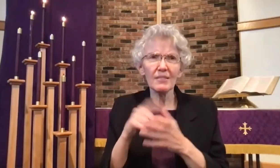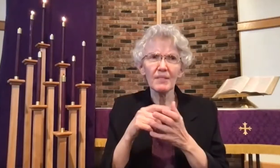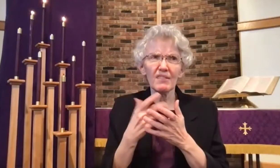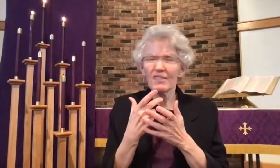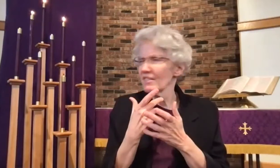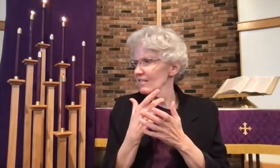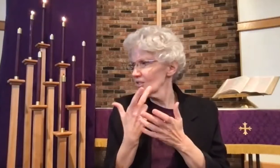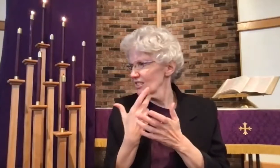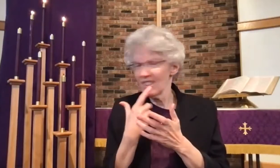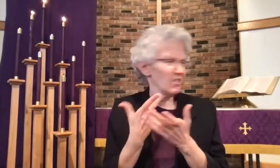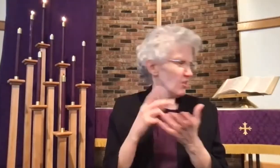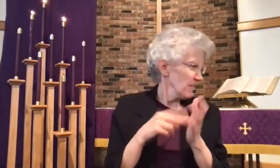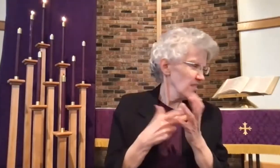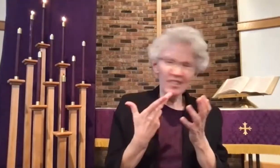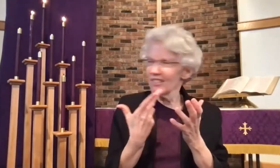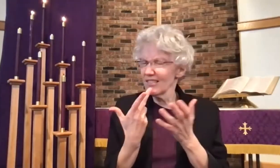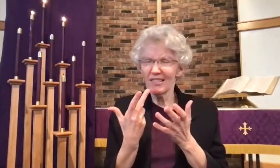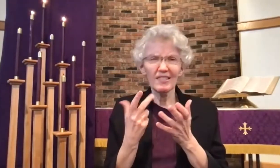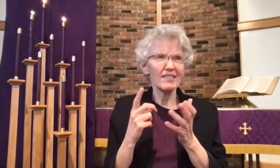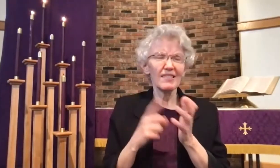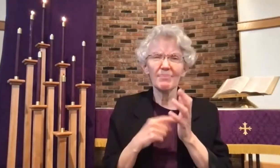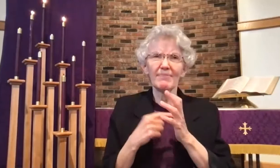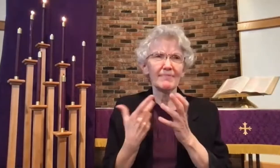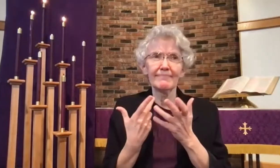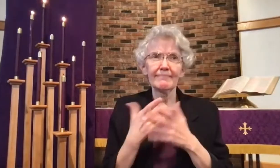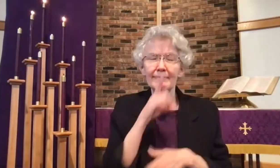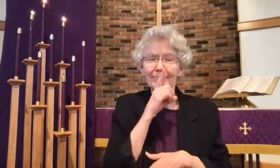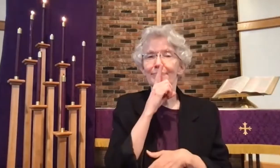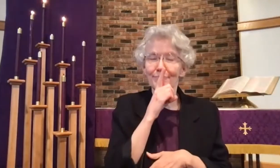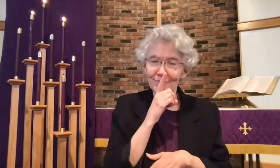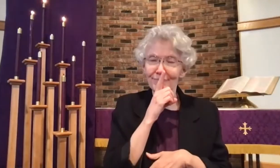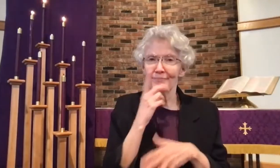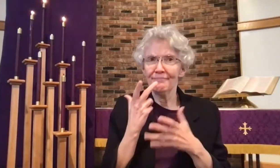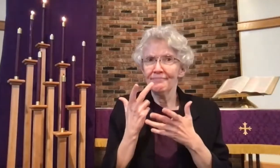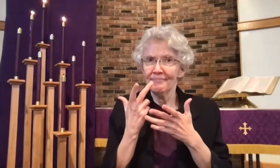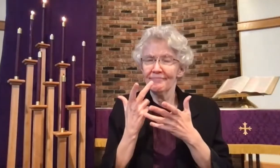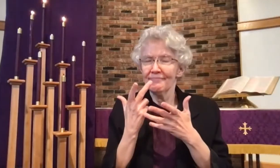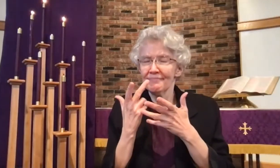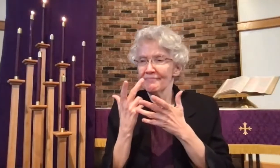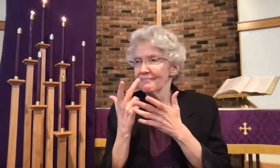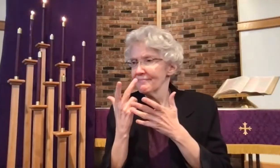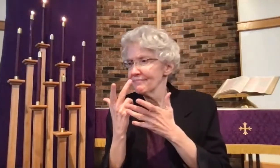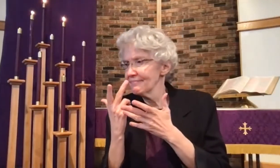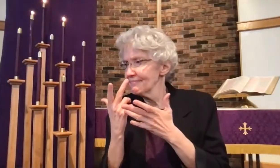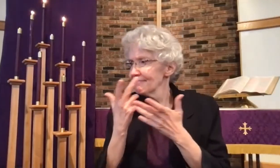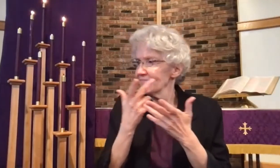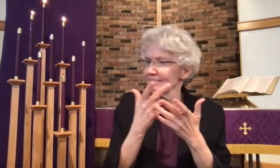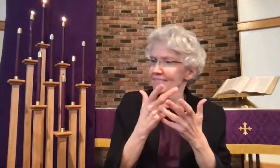And then sometimes they would ask Jesus to clarify, or they would ask one another, or sometimes they said nothing at all.